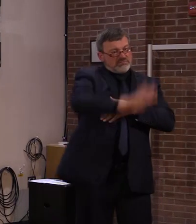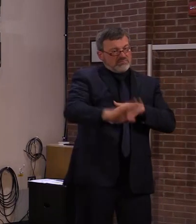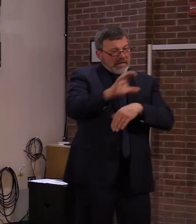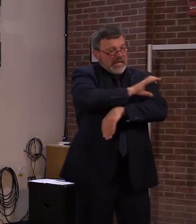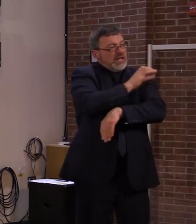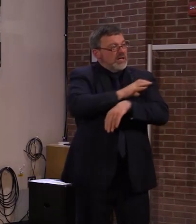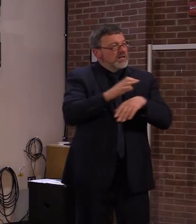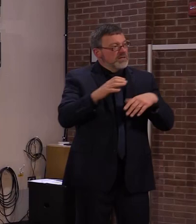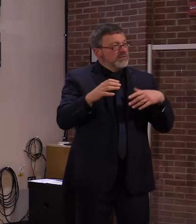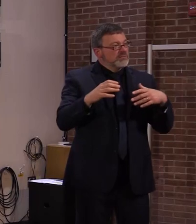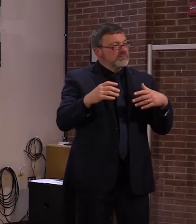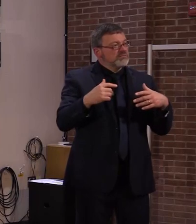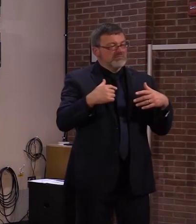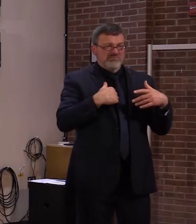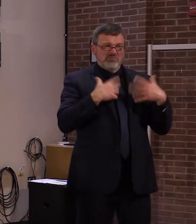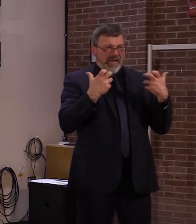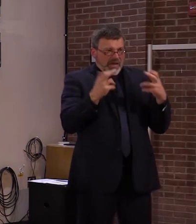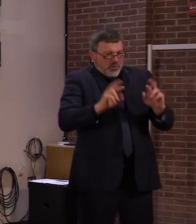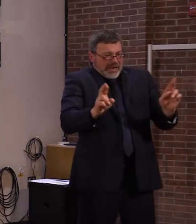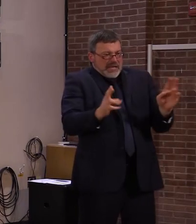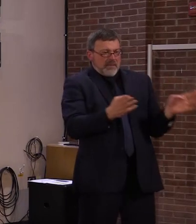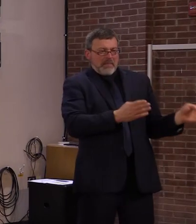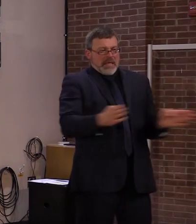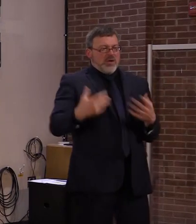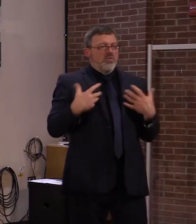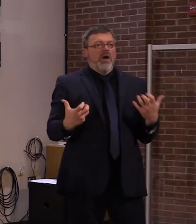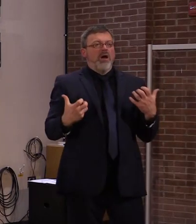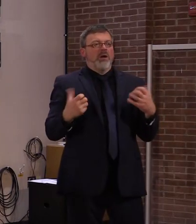personnel. Dr. Levine, do you want? Okay.